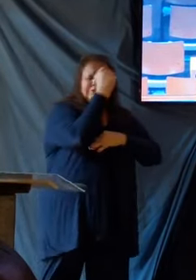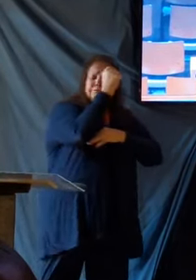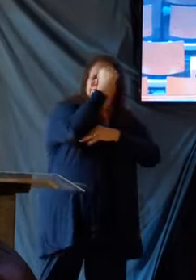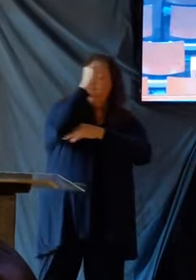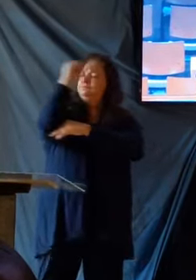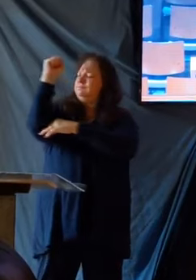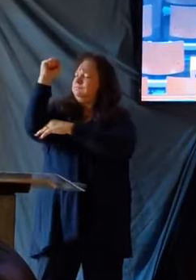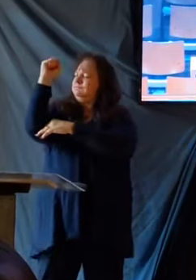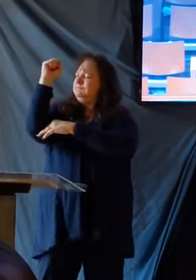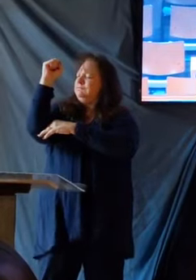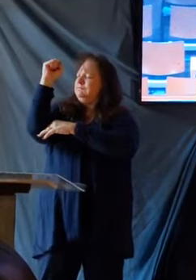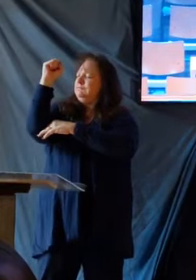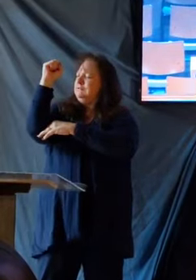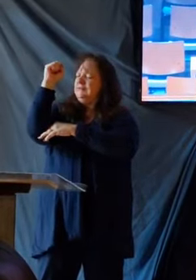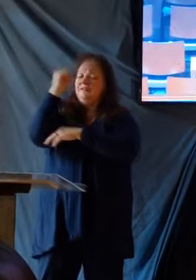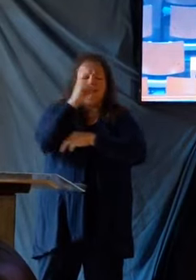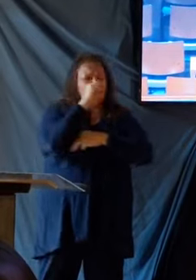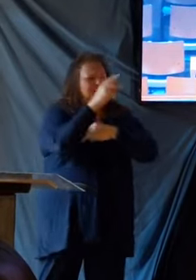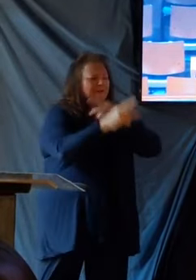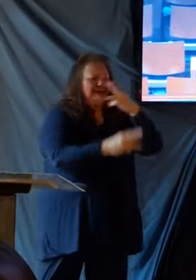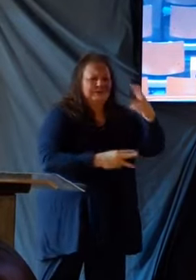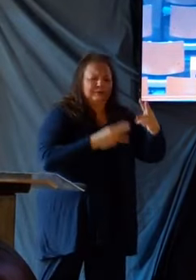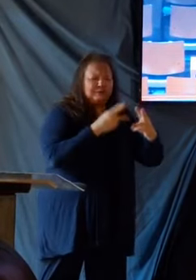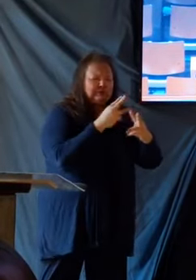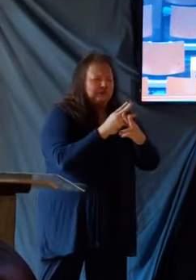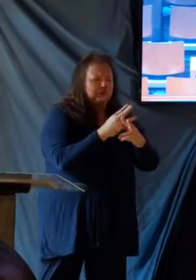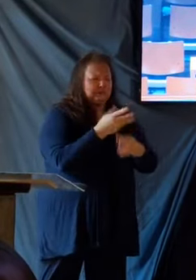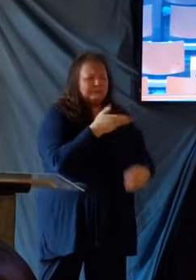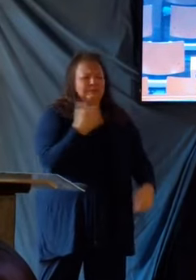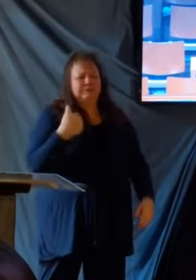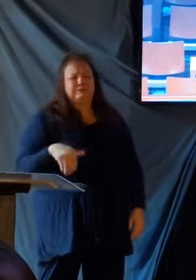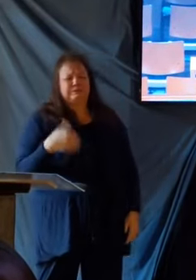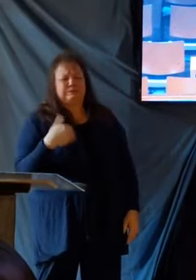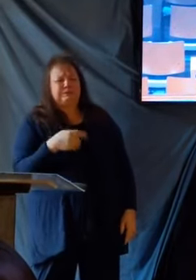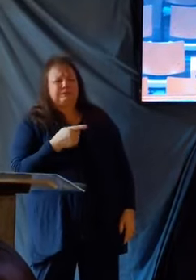you, a world that is under